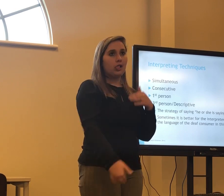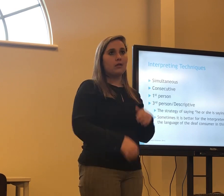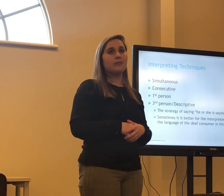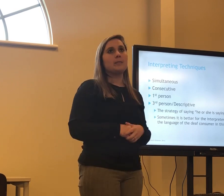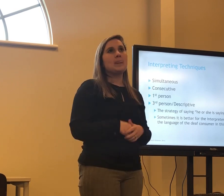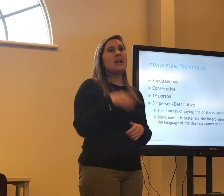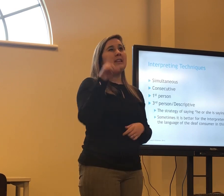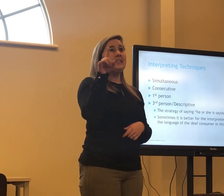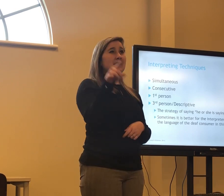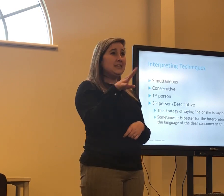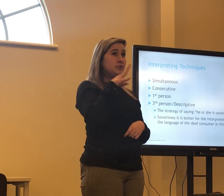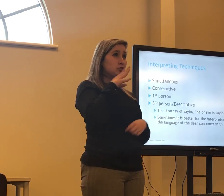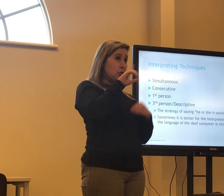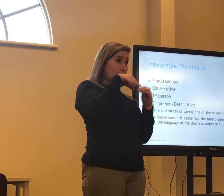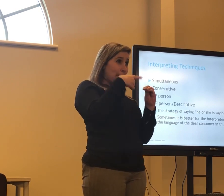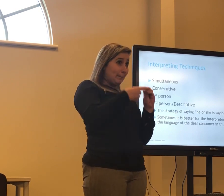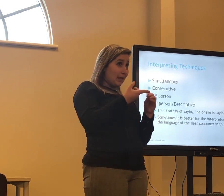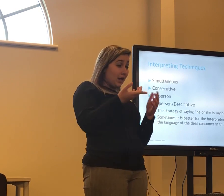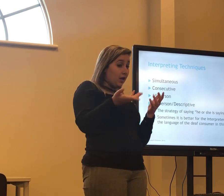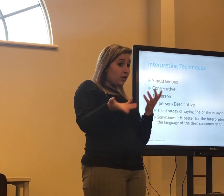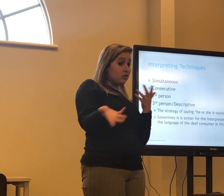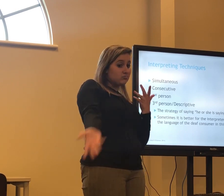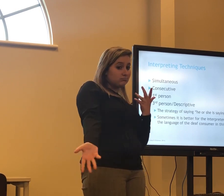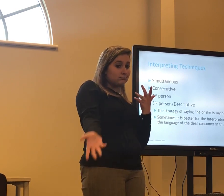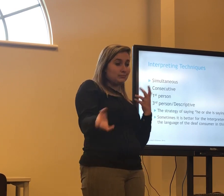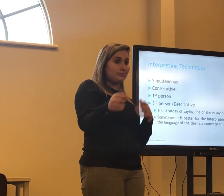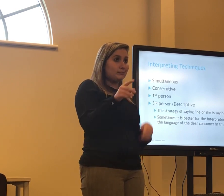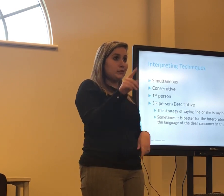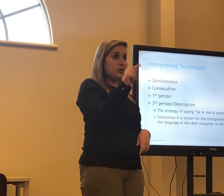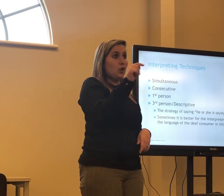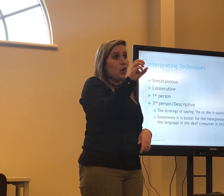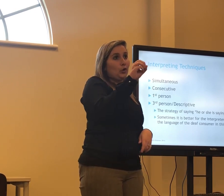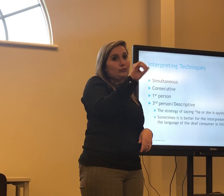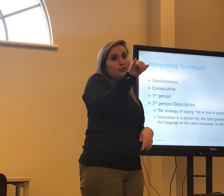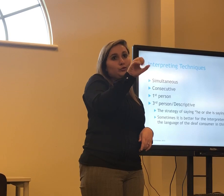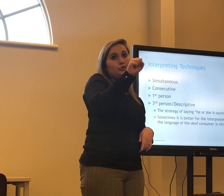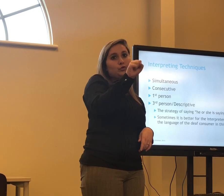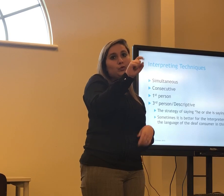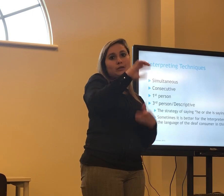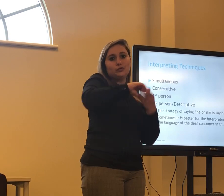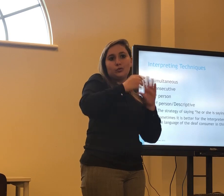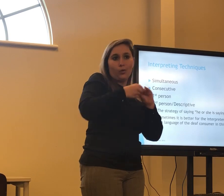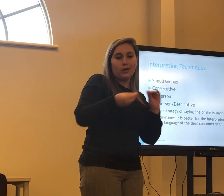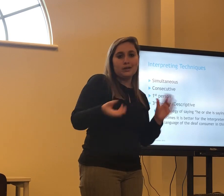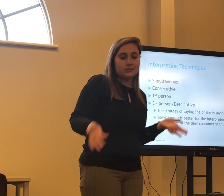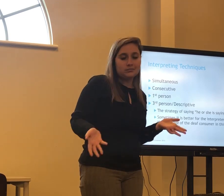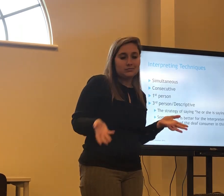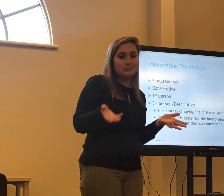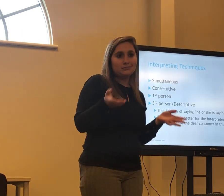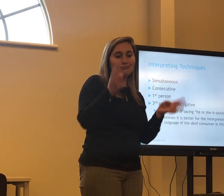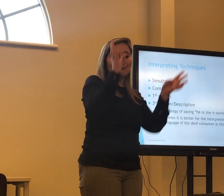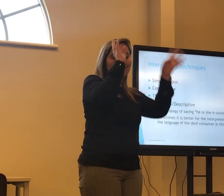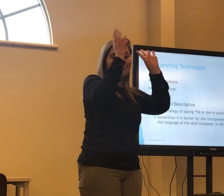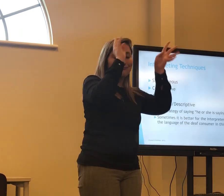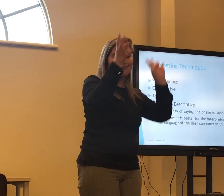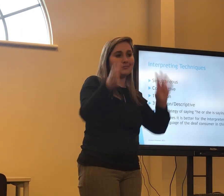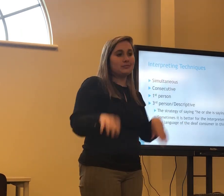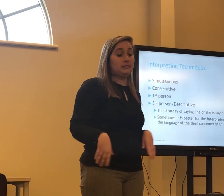about, you know, Toy Story or whatever comes to his mind. And so sometimes it's better for the interpreter